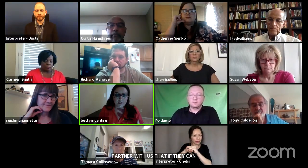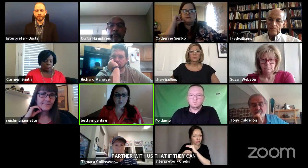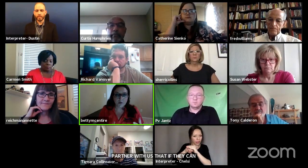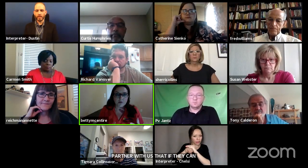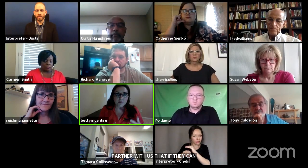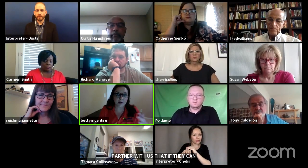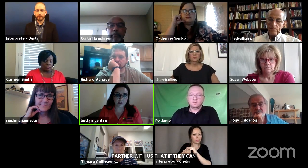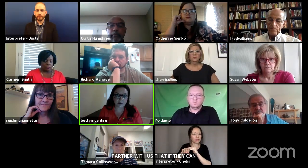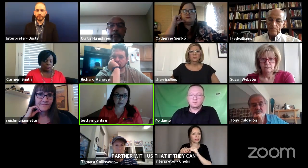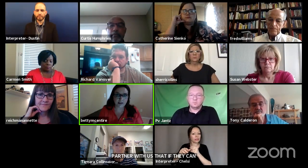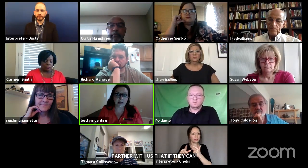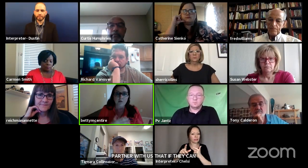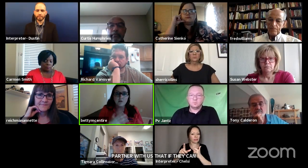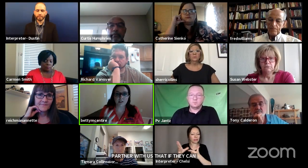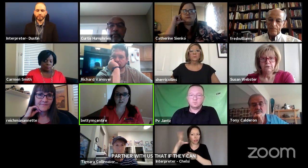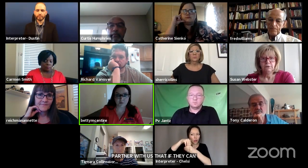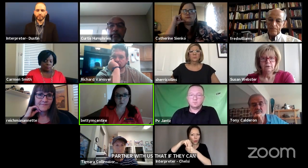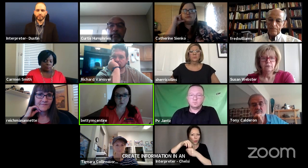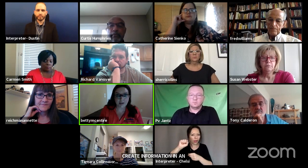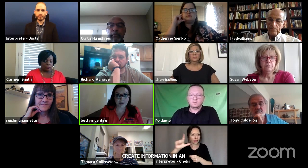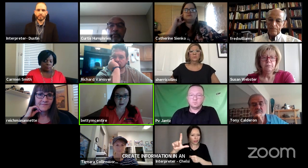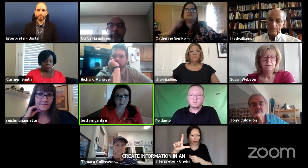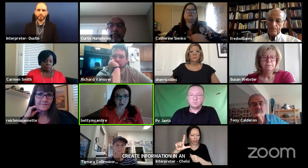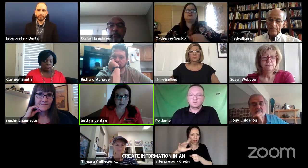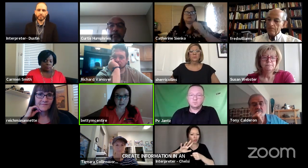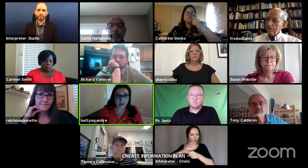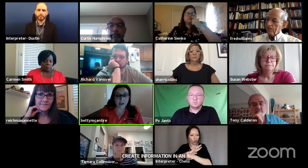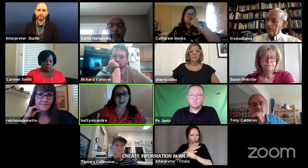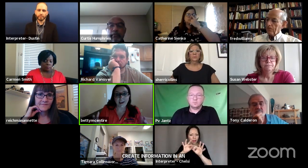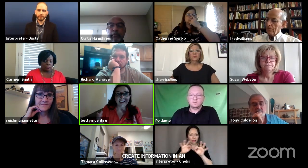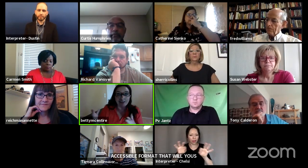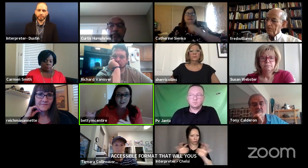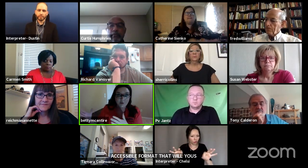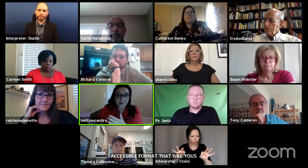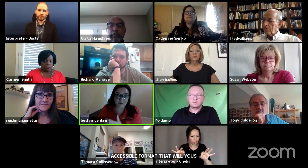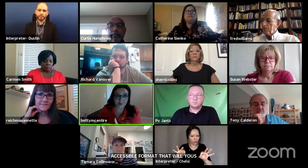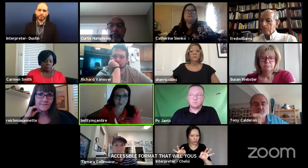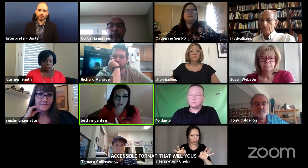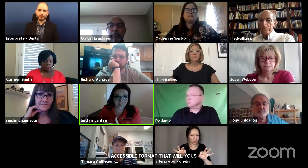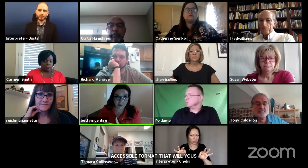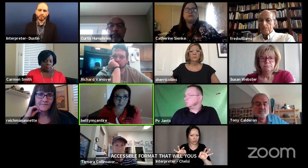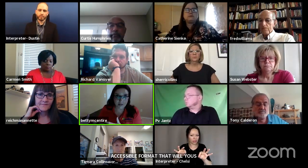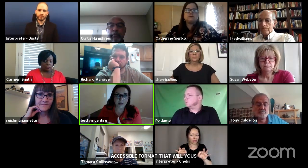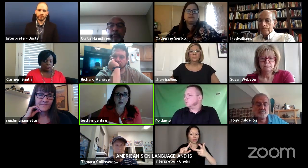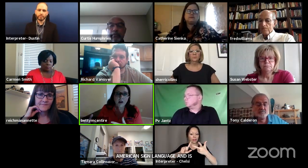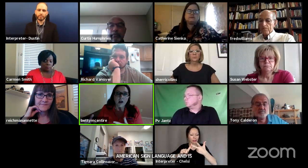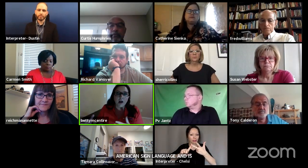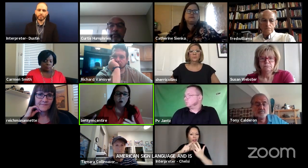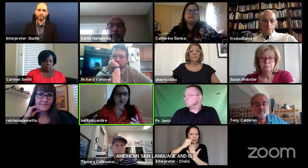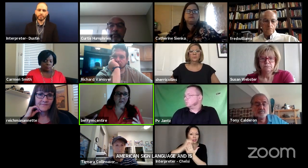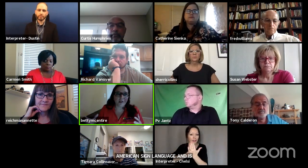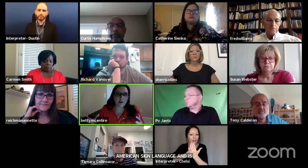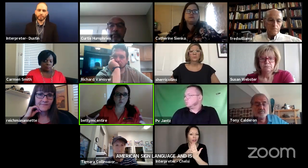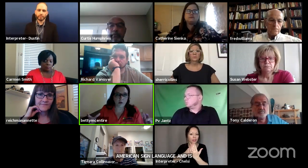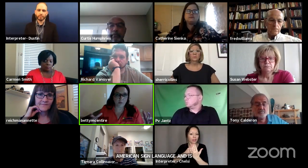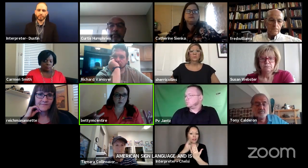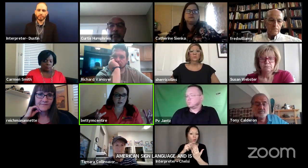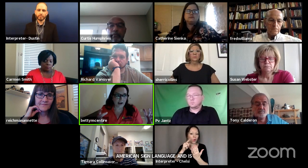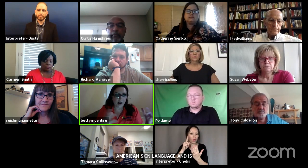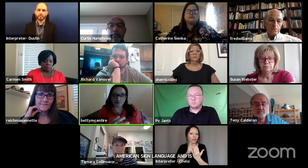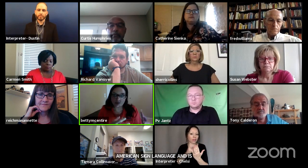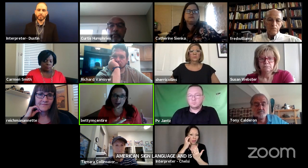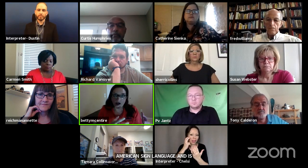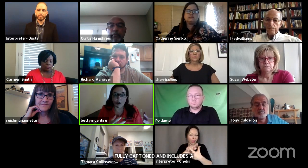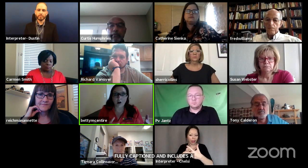that includes American Sign Language and is fully captioned and includes a transcript, then we